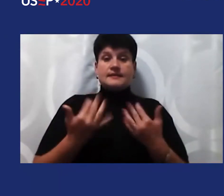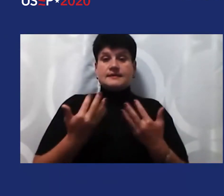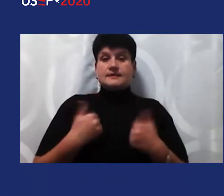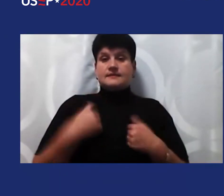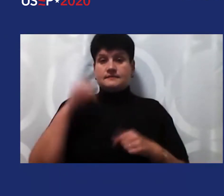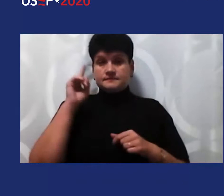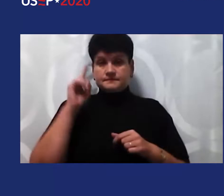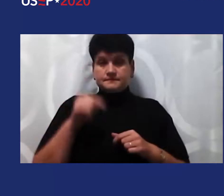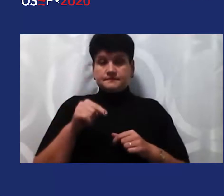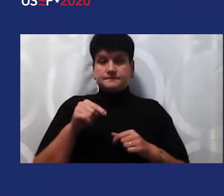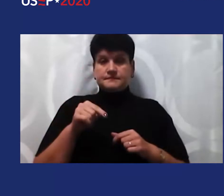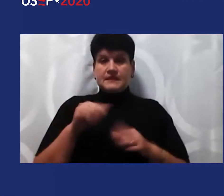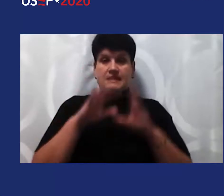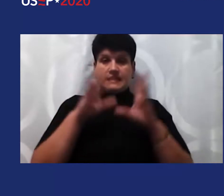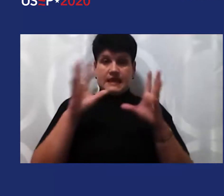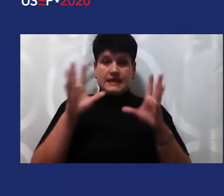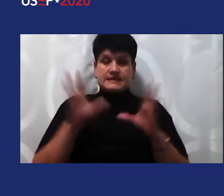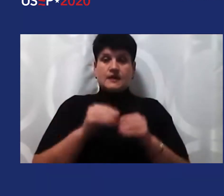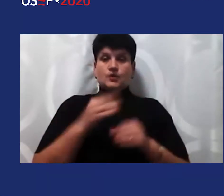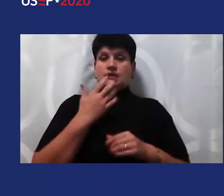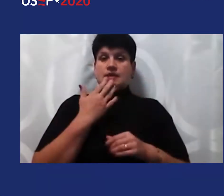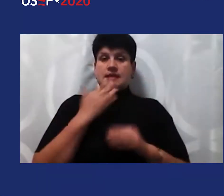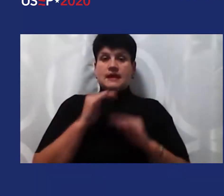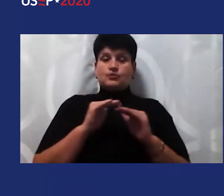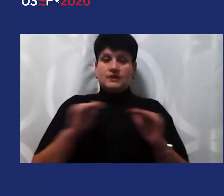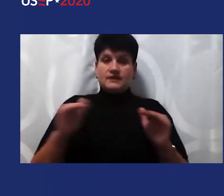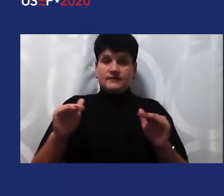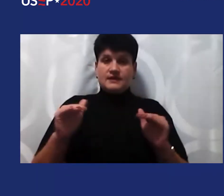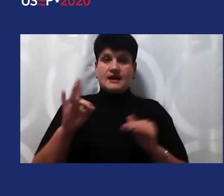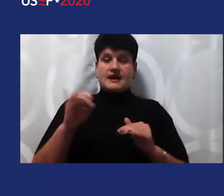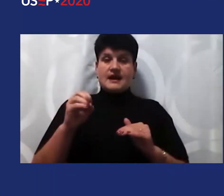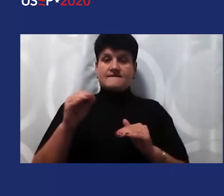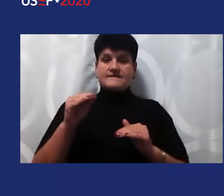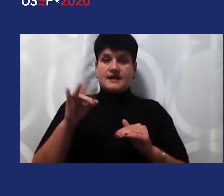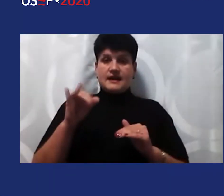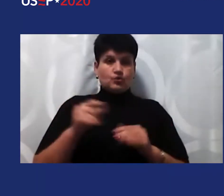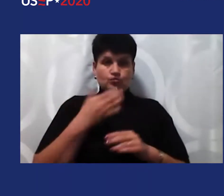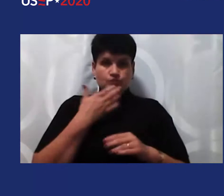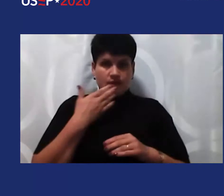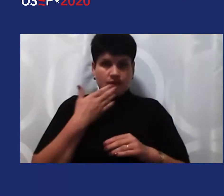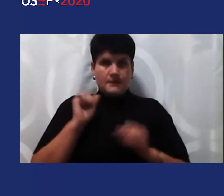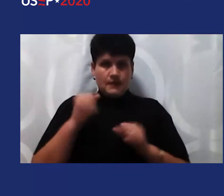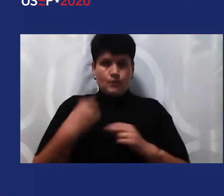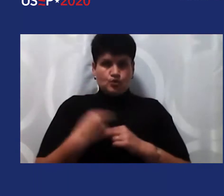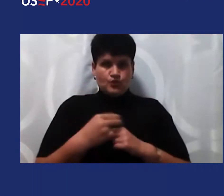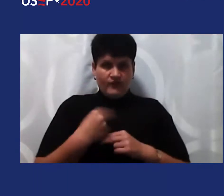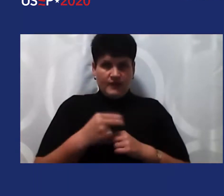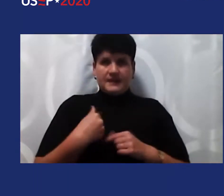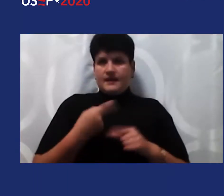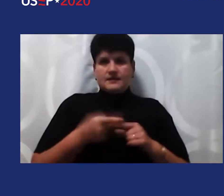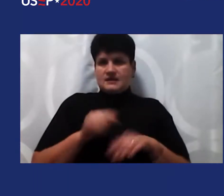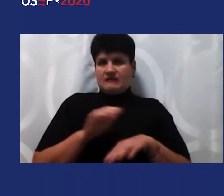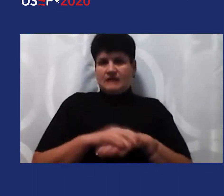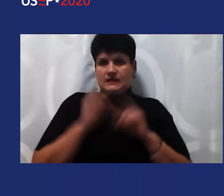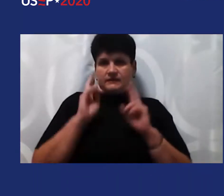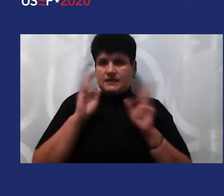are well used at the local level, but at the federal level, there is no referendum practice, as far as I